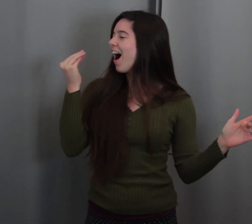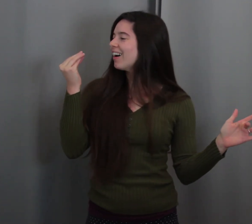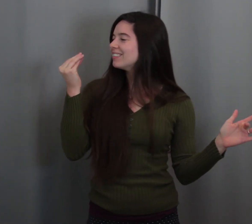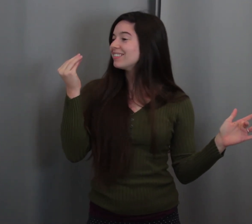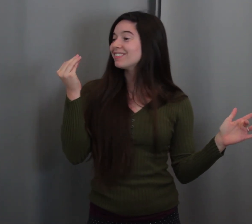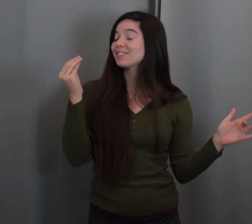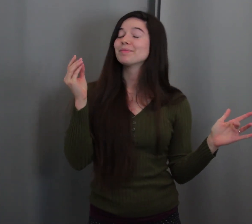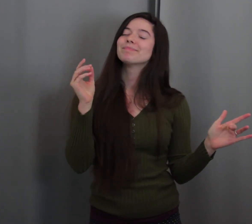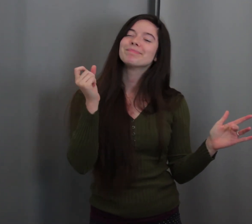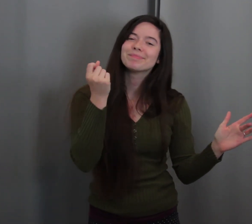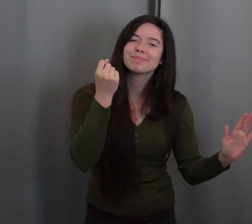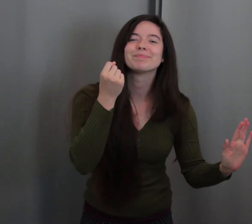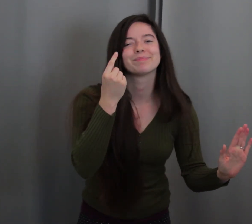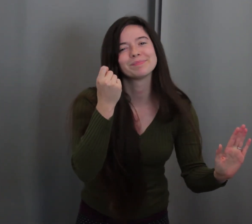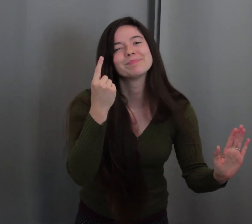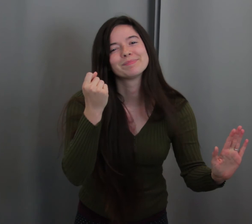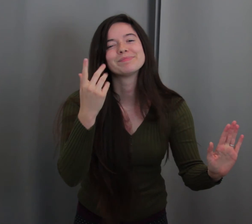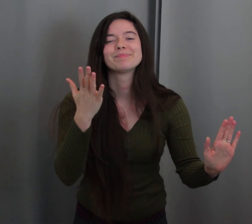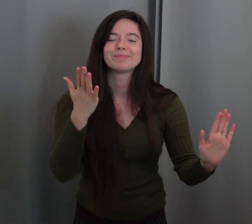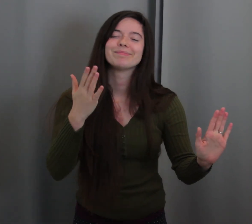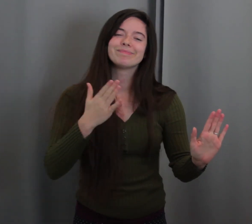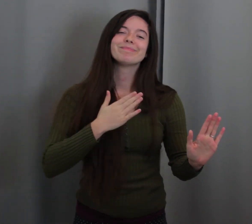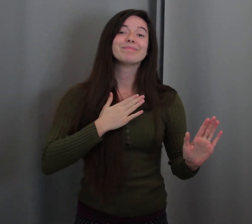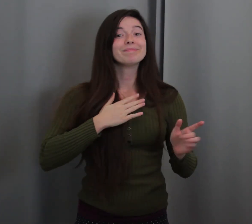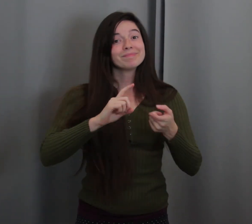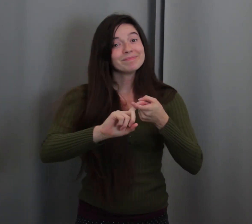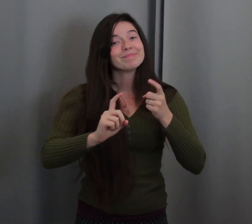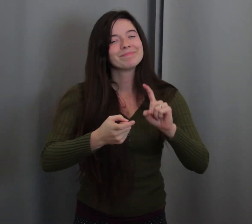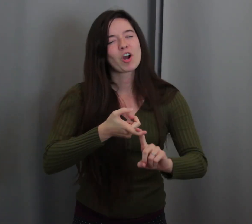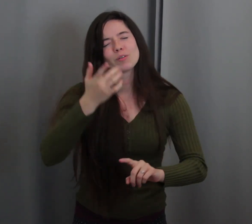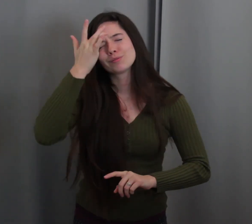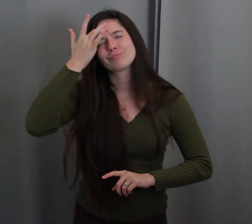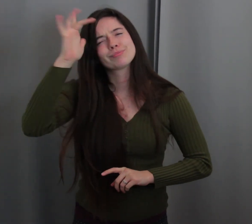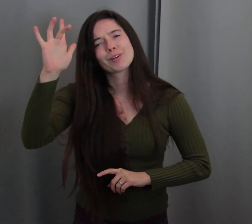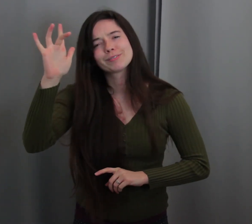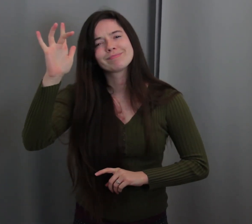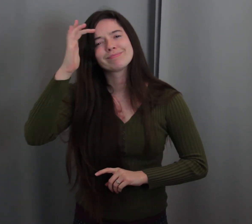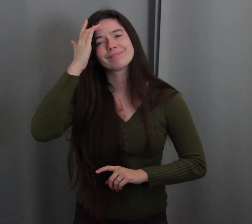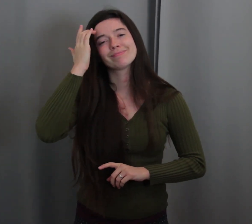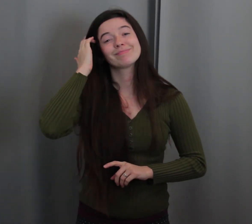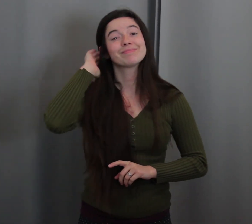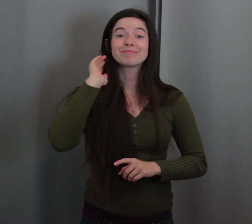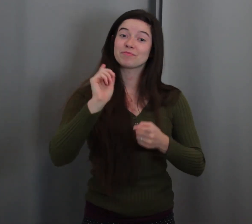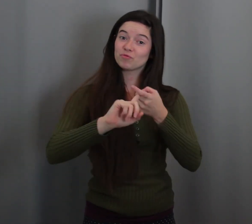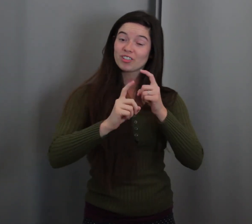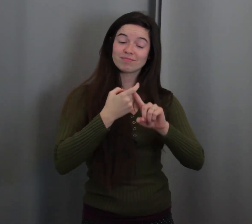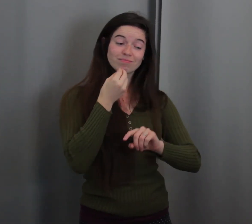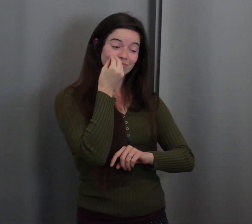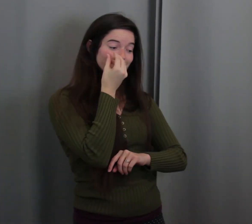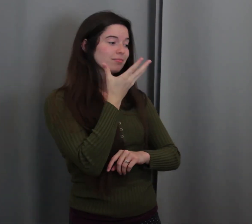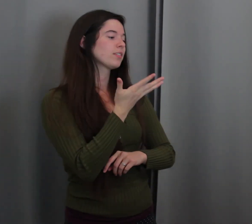My friend changed my mind. I ran short of pots, she explained.